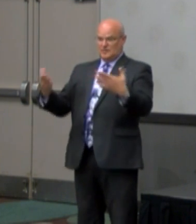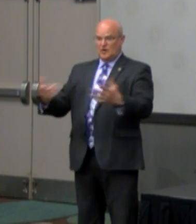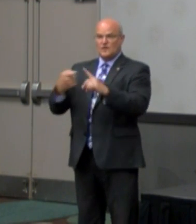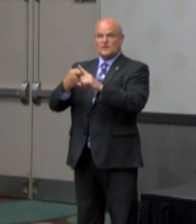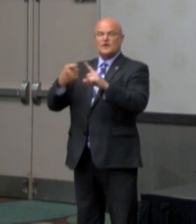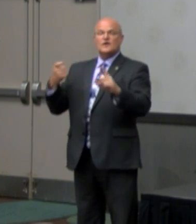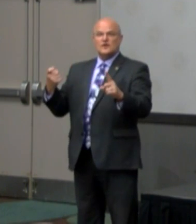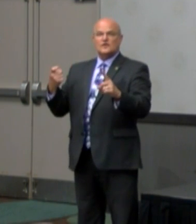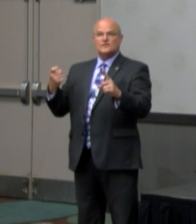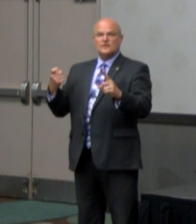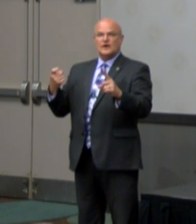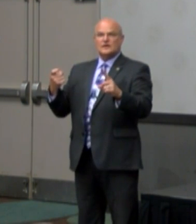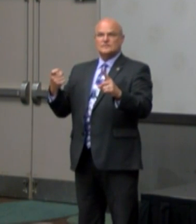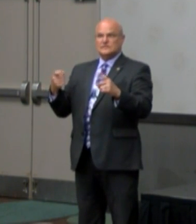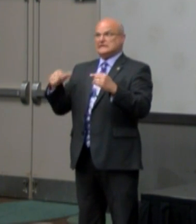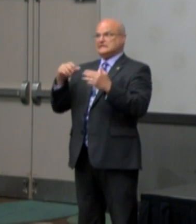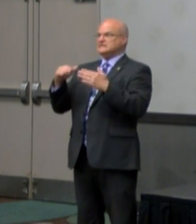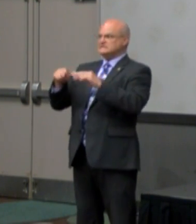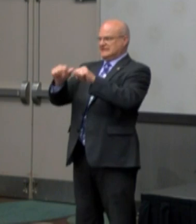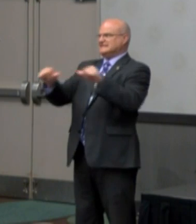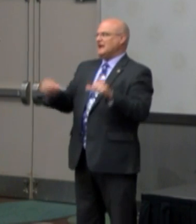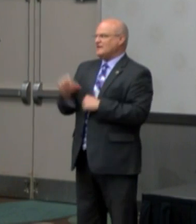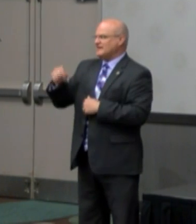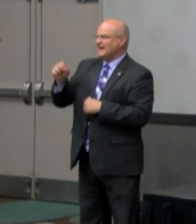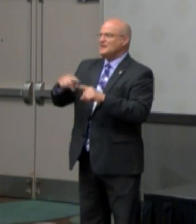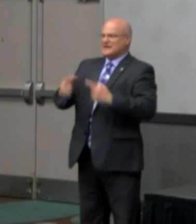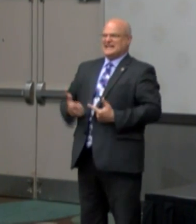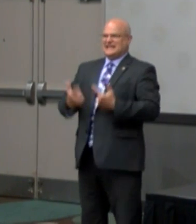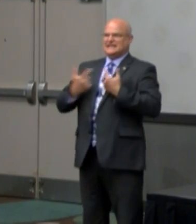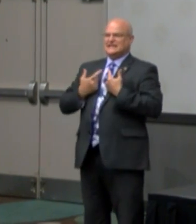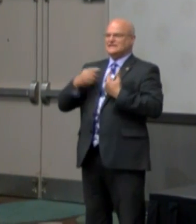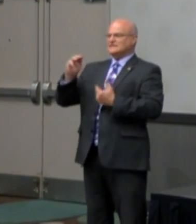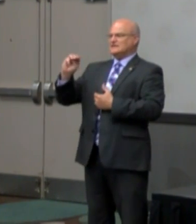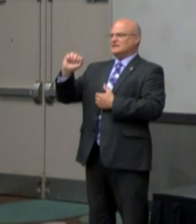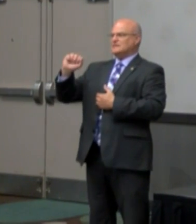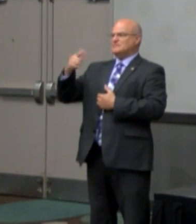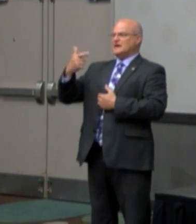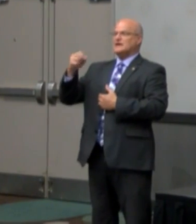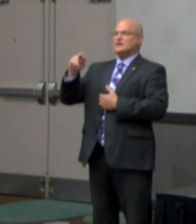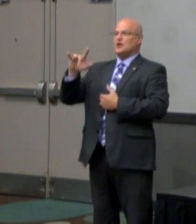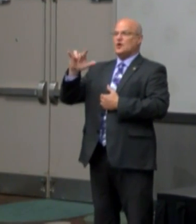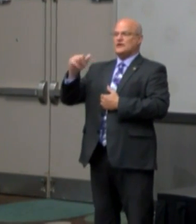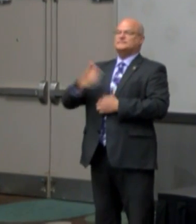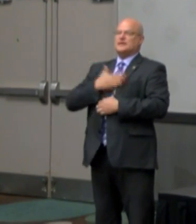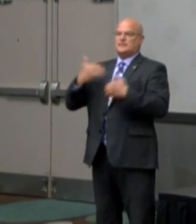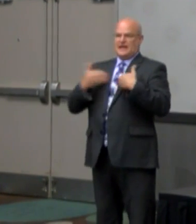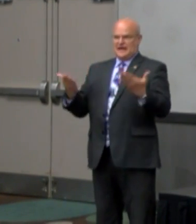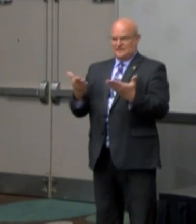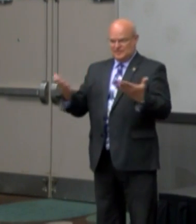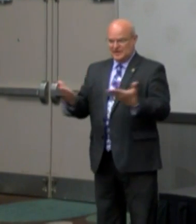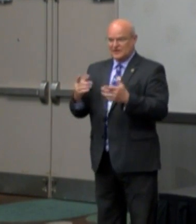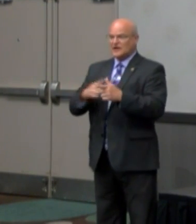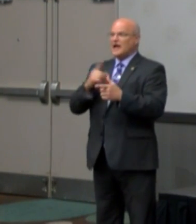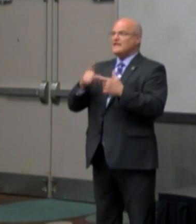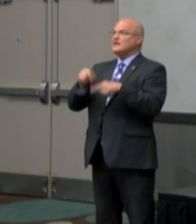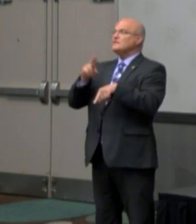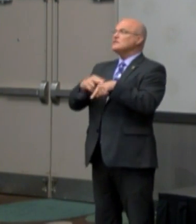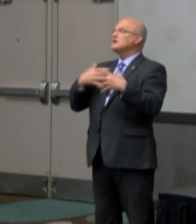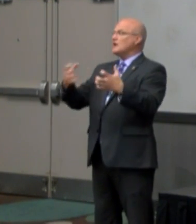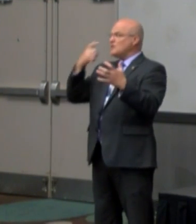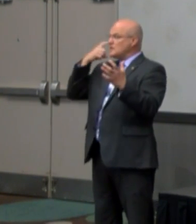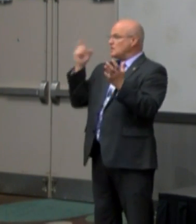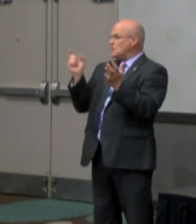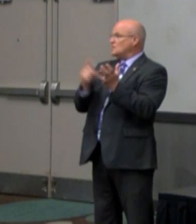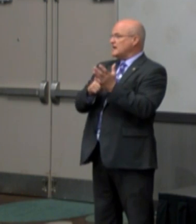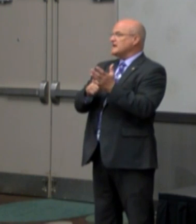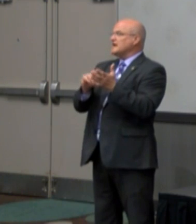from which is his territory, but he lives in Magnolia, and glad to have him here. And then, of course, I want to